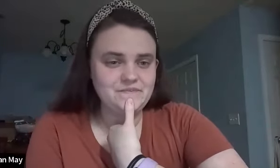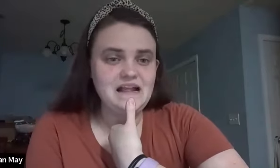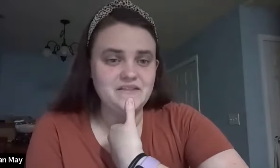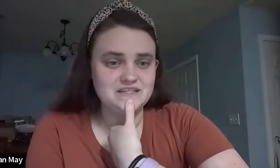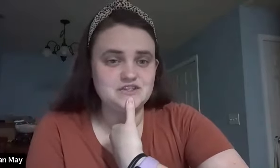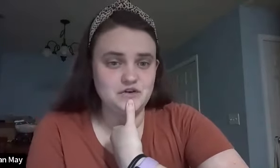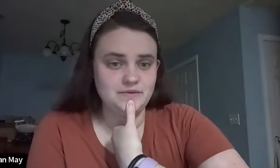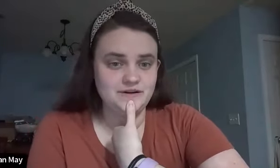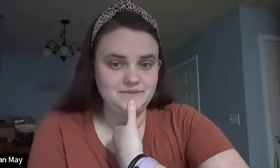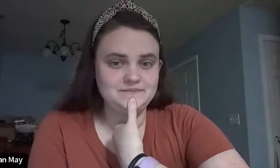And this is strawberry.